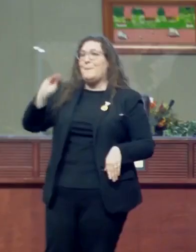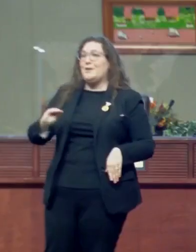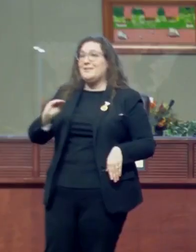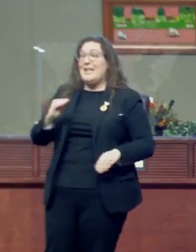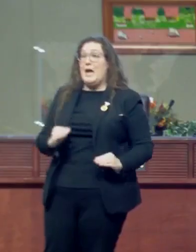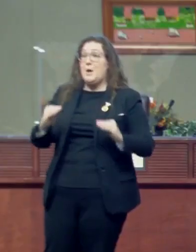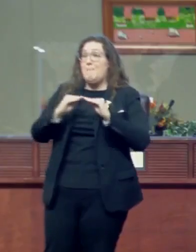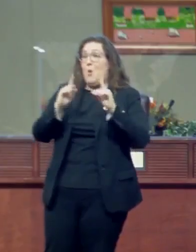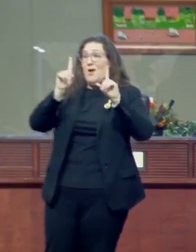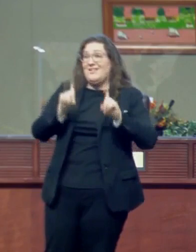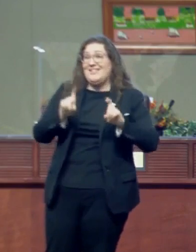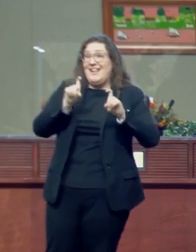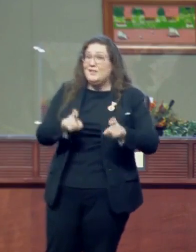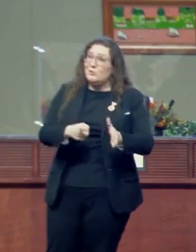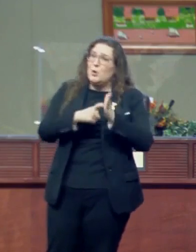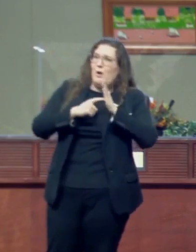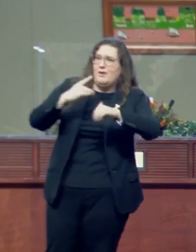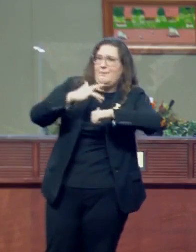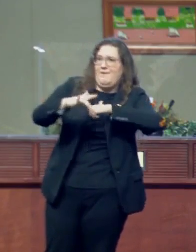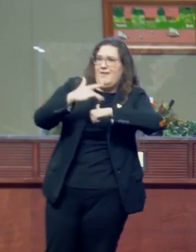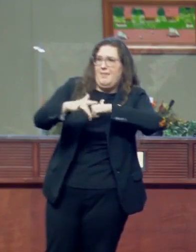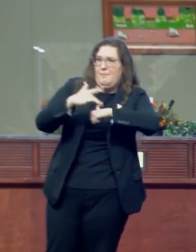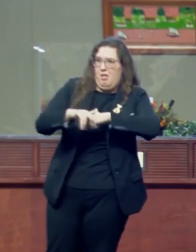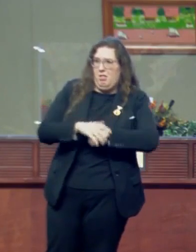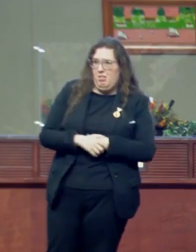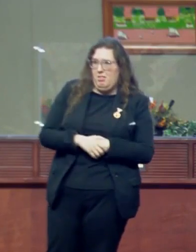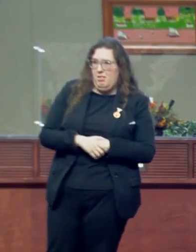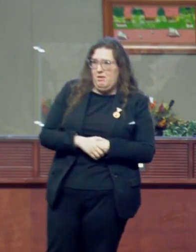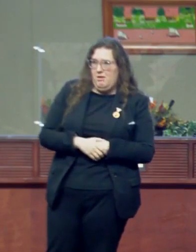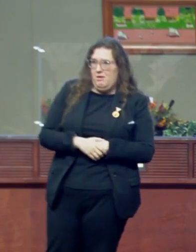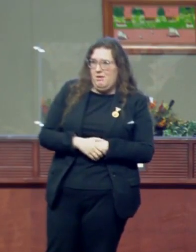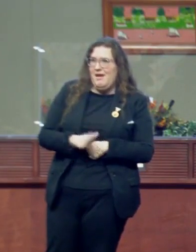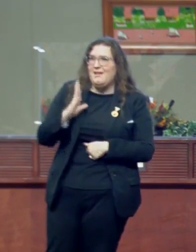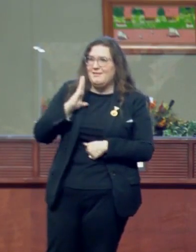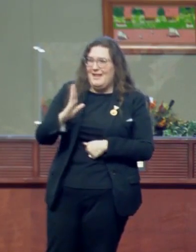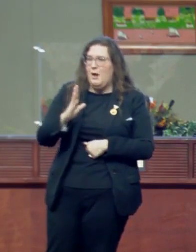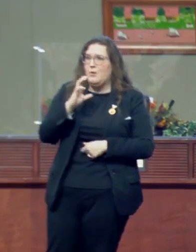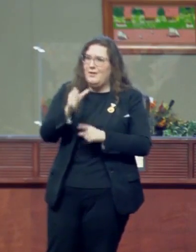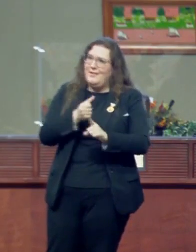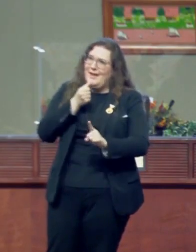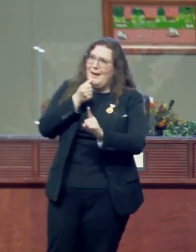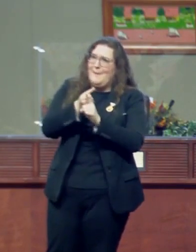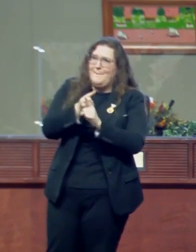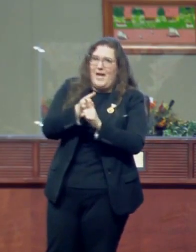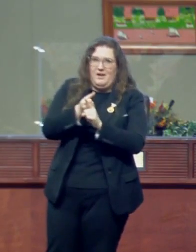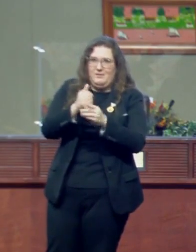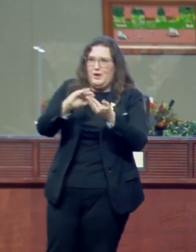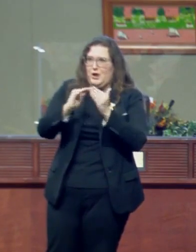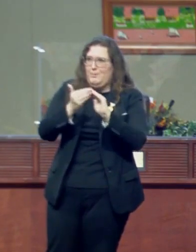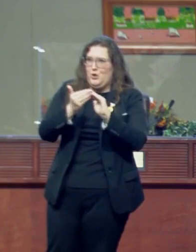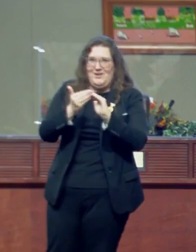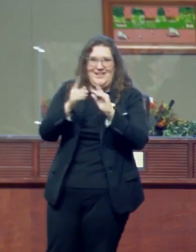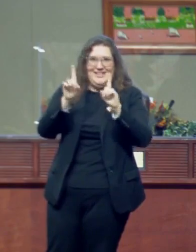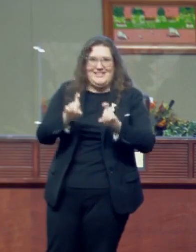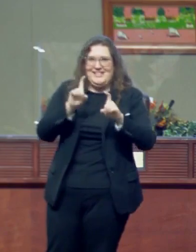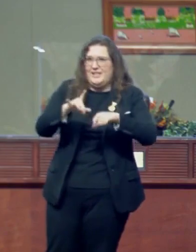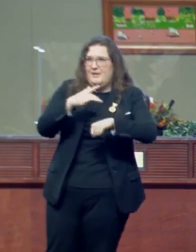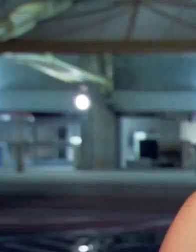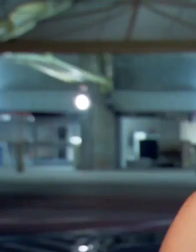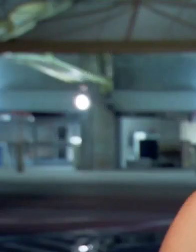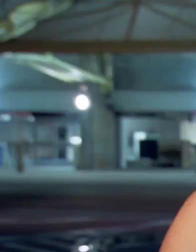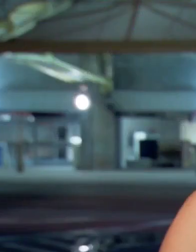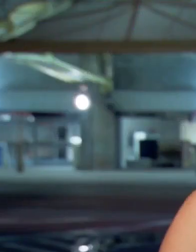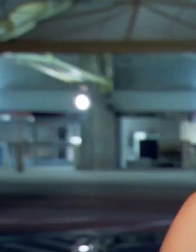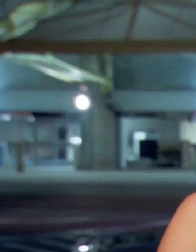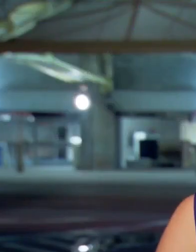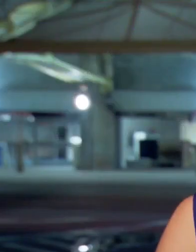locally. That has to affect the efficacy and the availability of the community testing that's already proven very effective.